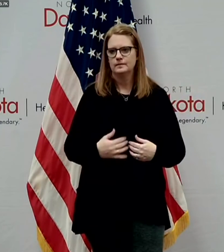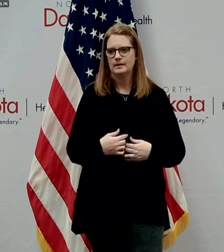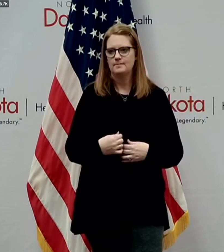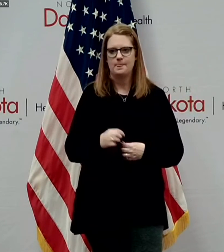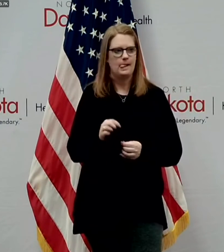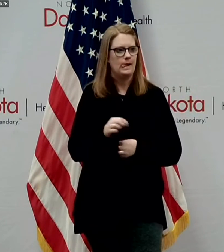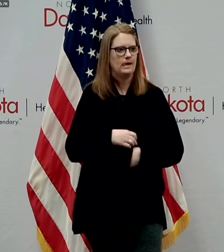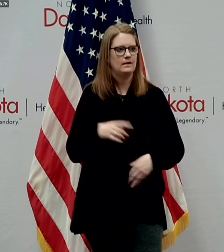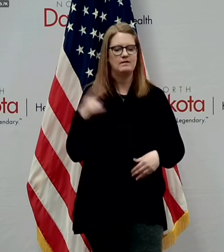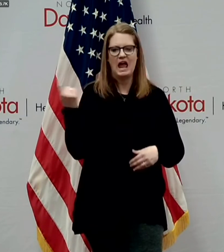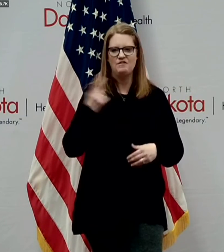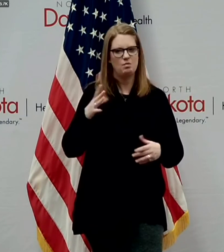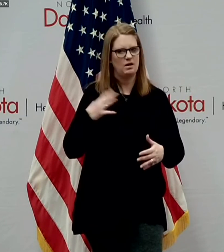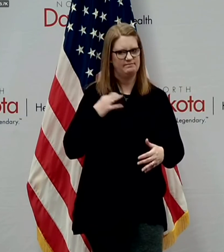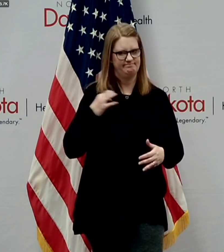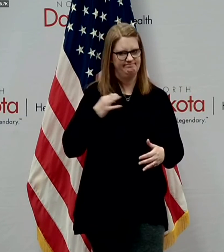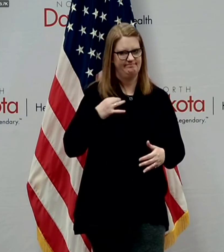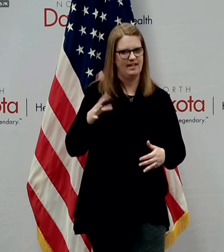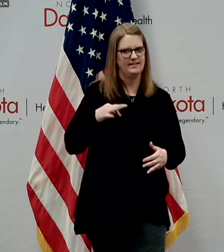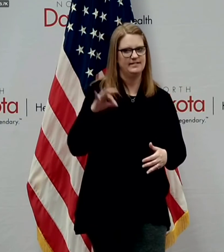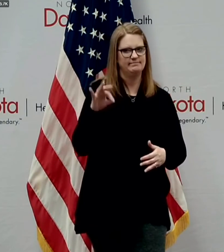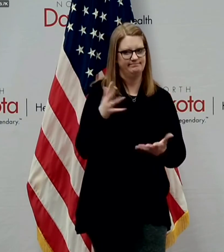Everyone is pitching in to help.